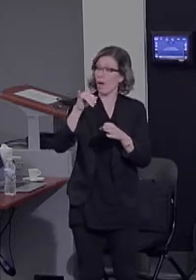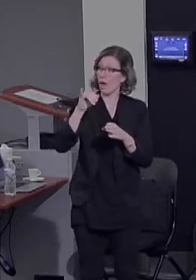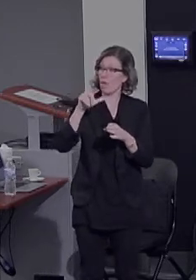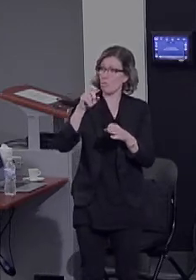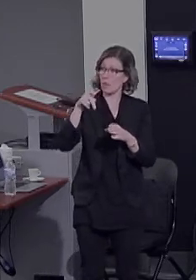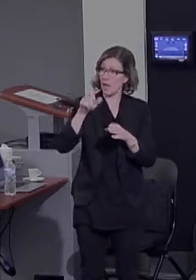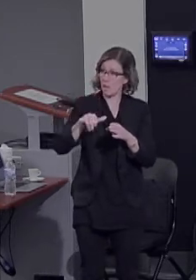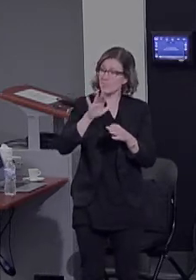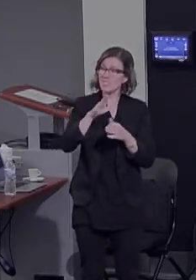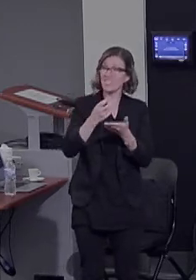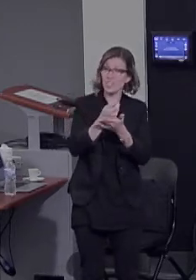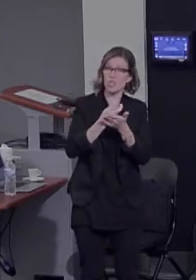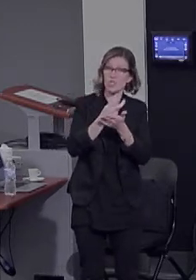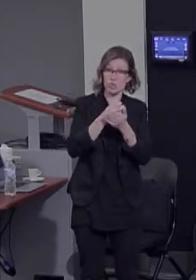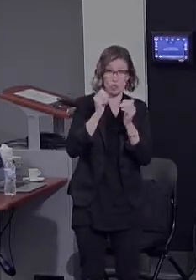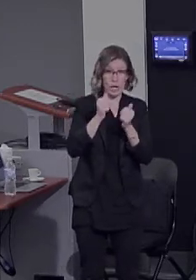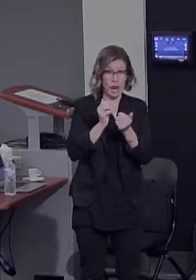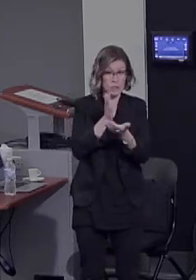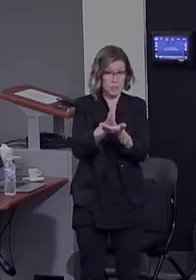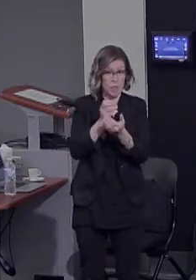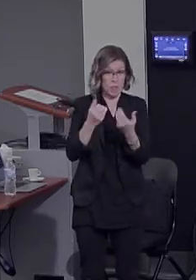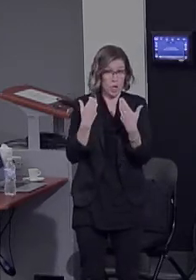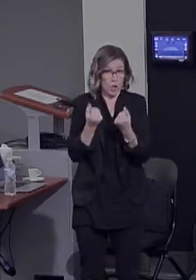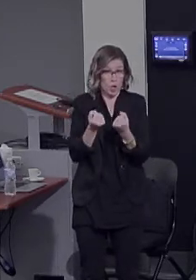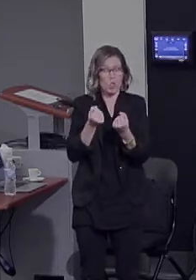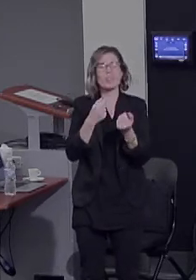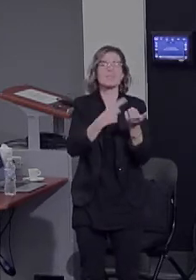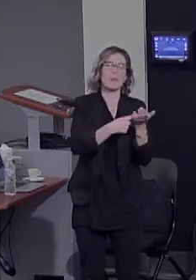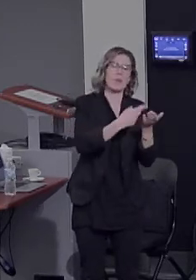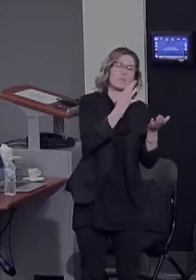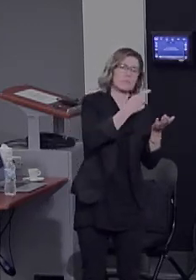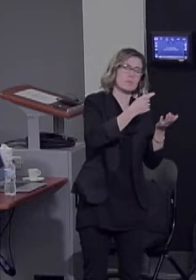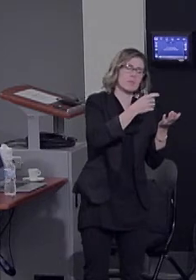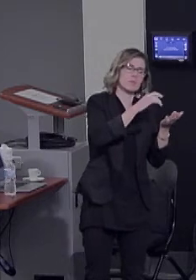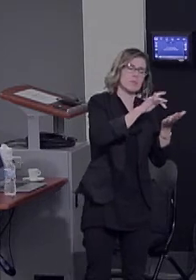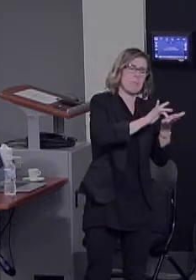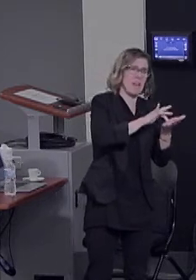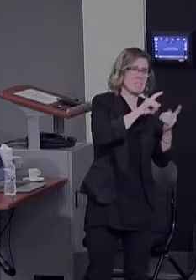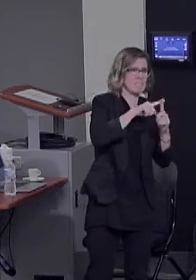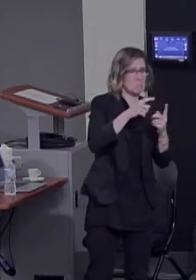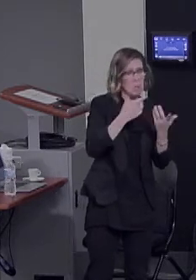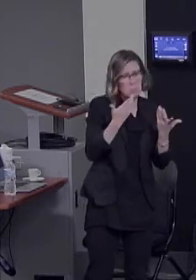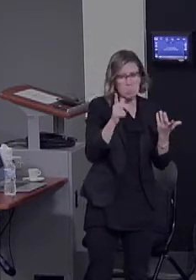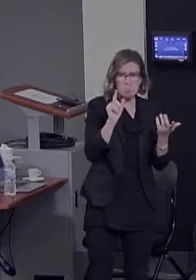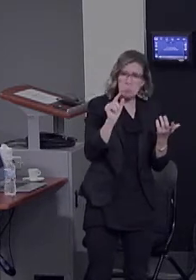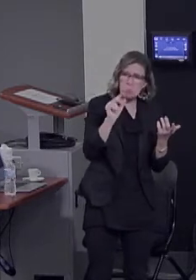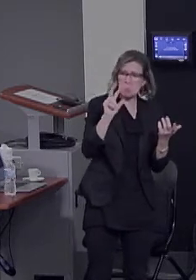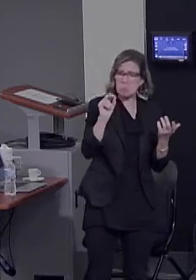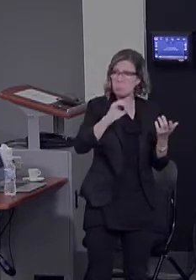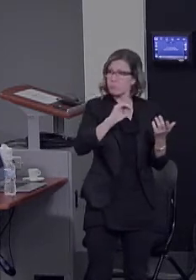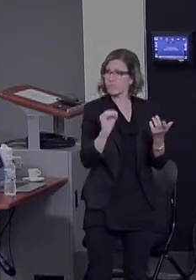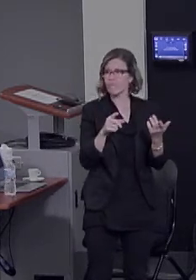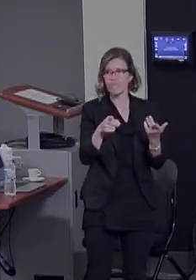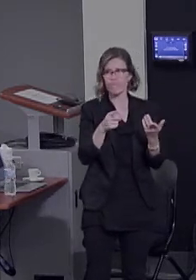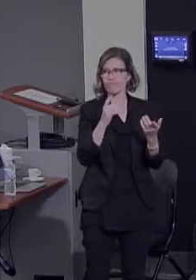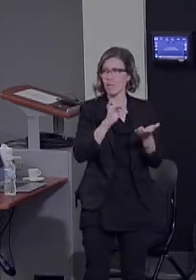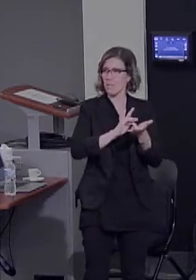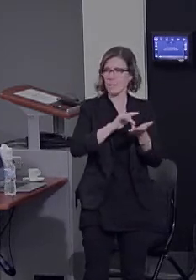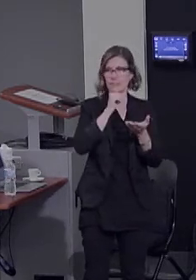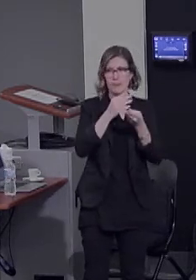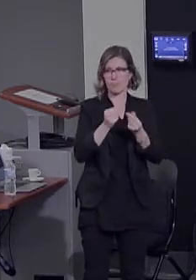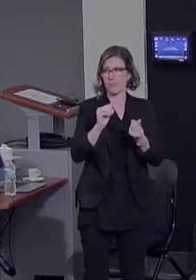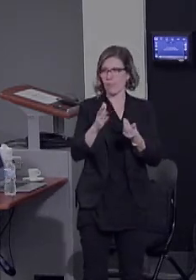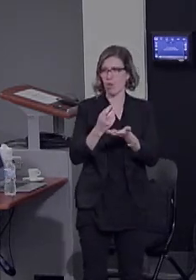the seizure can be stopped using some drugs. But in 20-25%, they are resistant to drug. So you have a